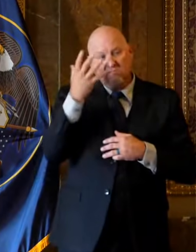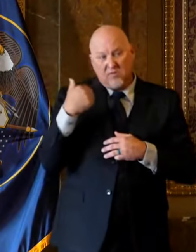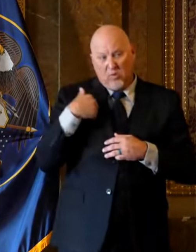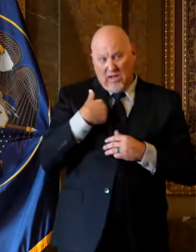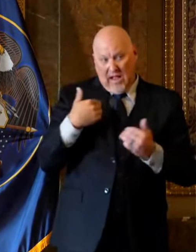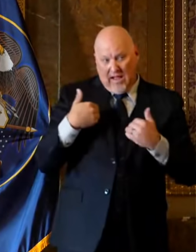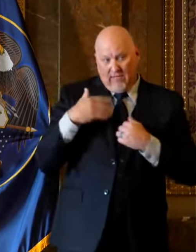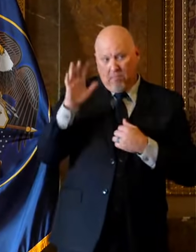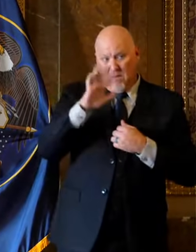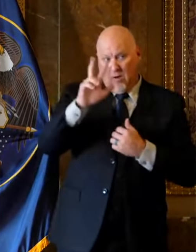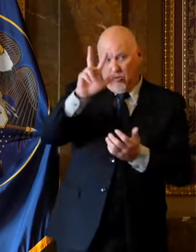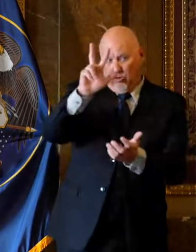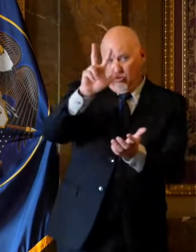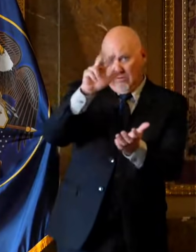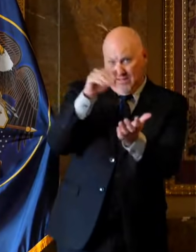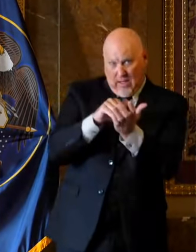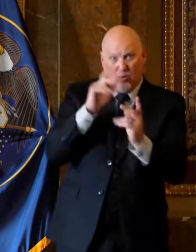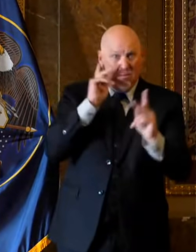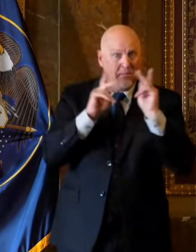3,000, 0.